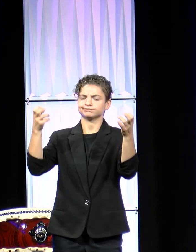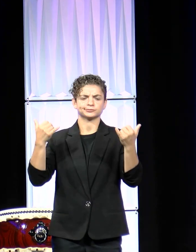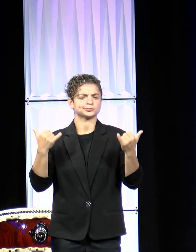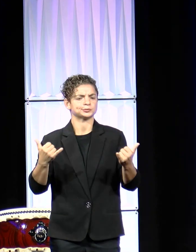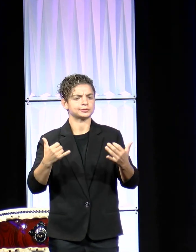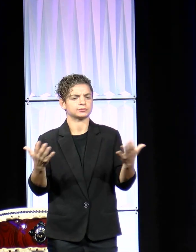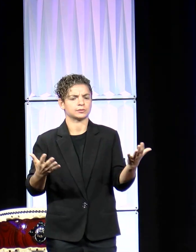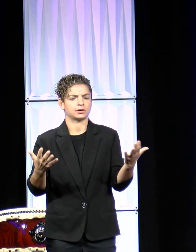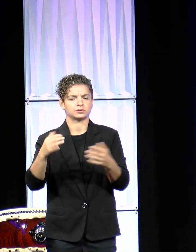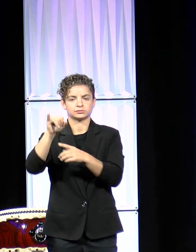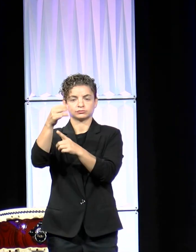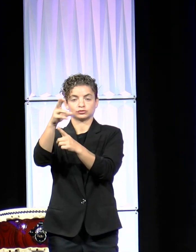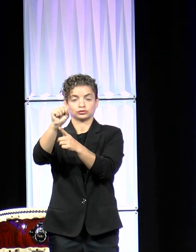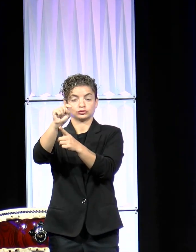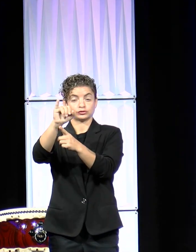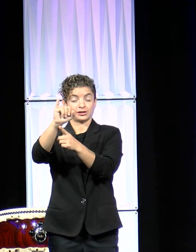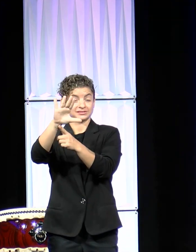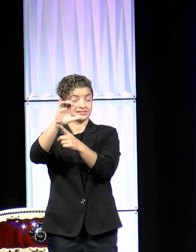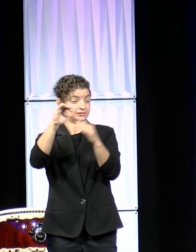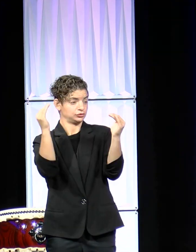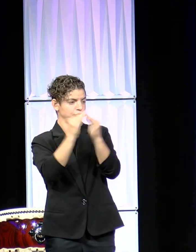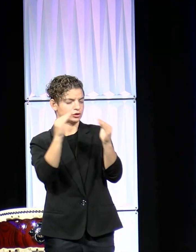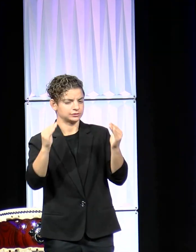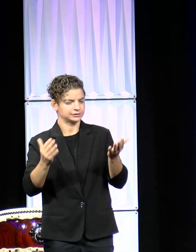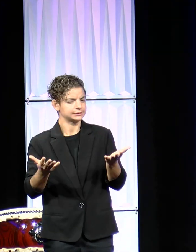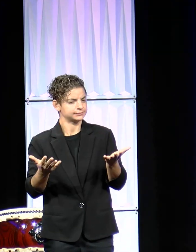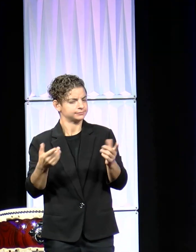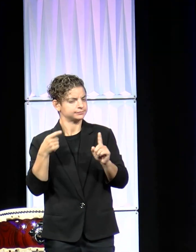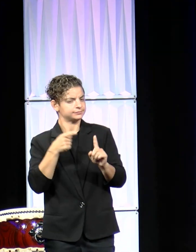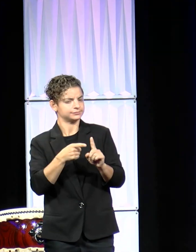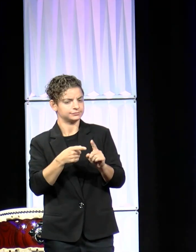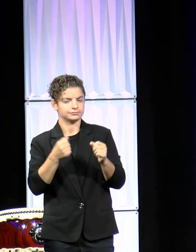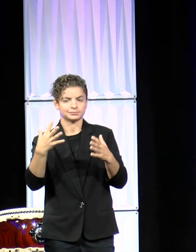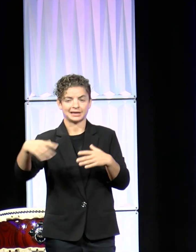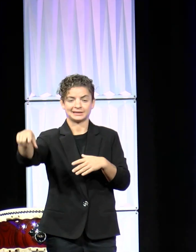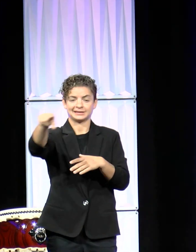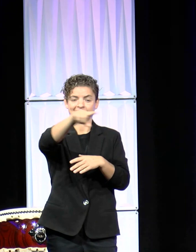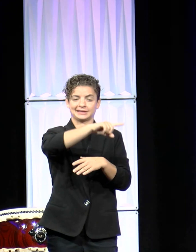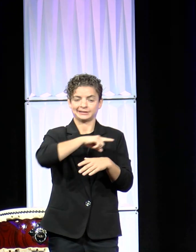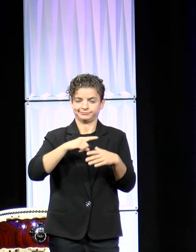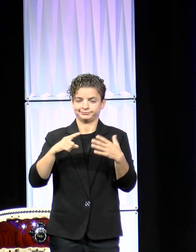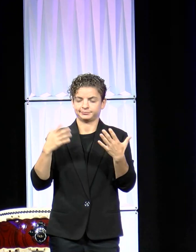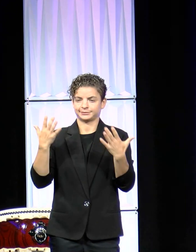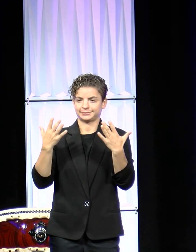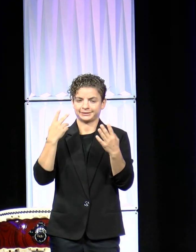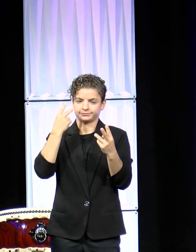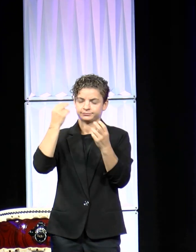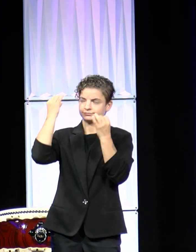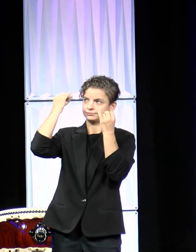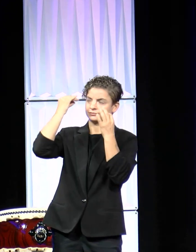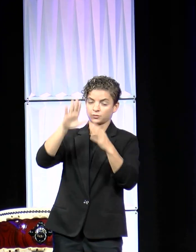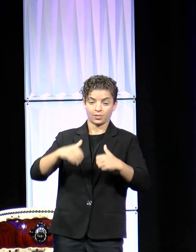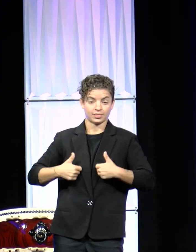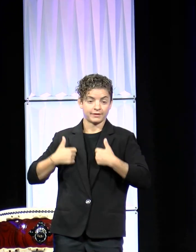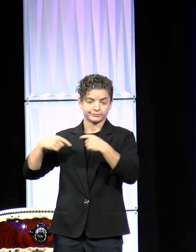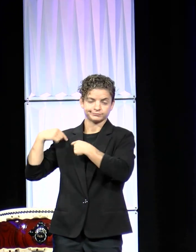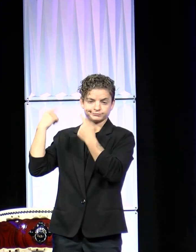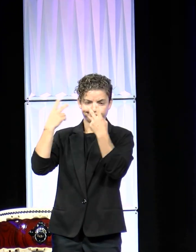That for a lot of us in this room, I think we've had times in our lives where we've had to examine what is